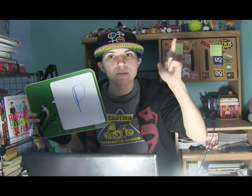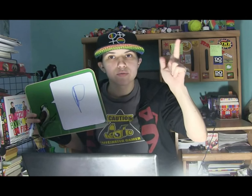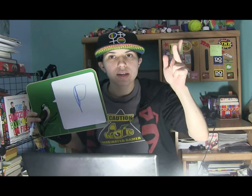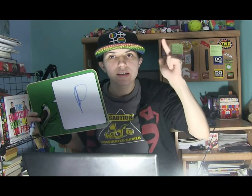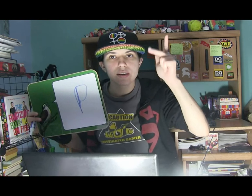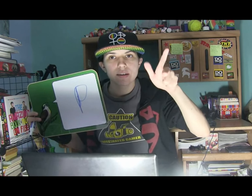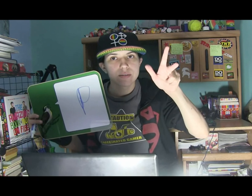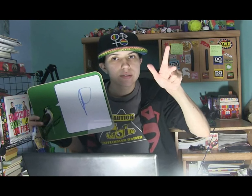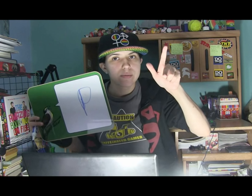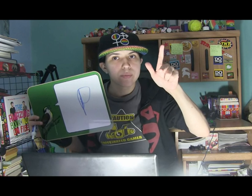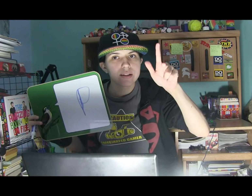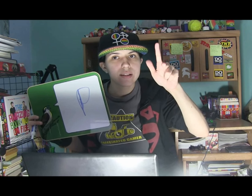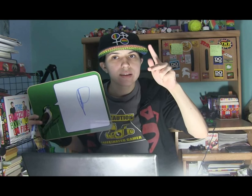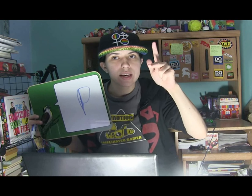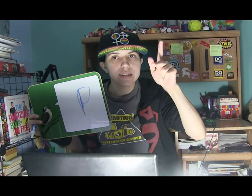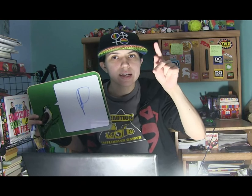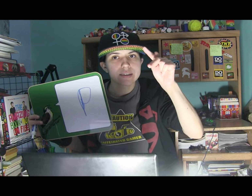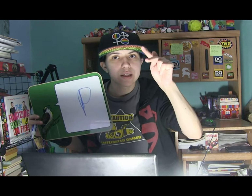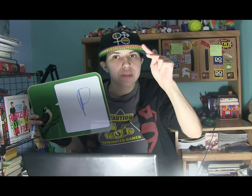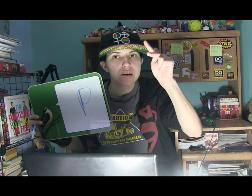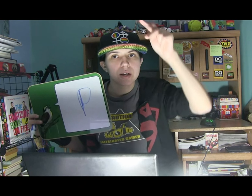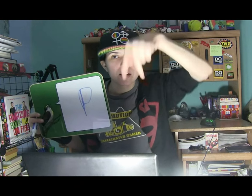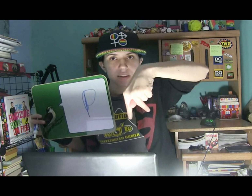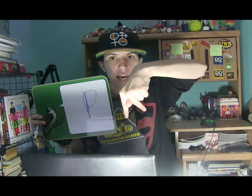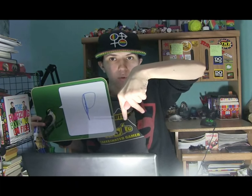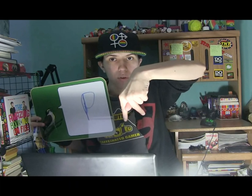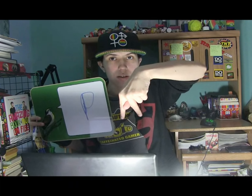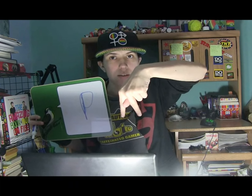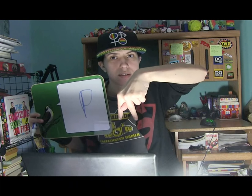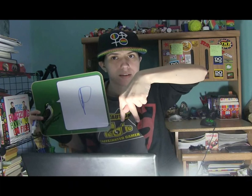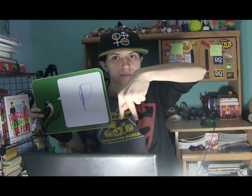ring, middle, index, thumb, down.